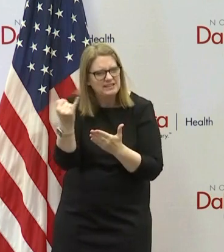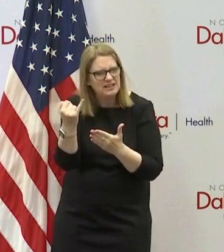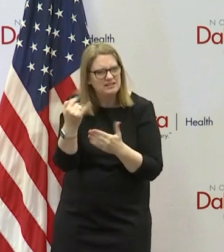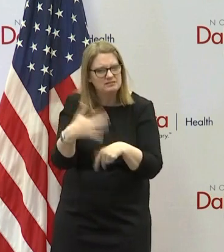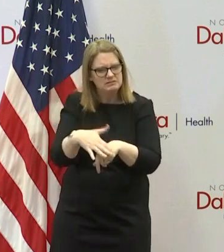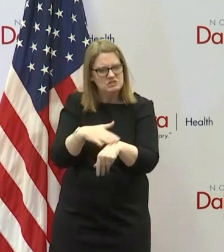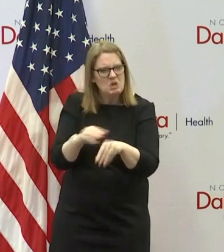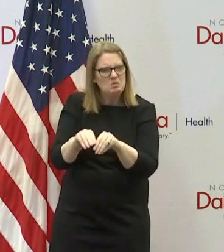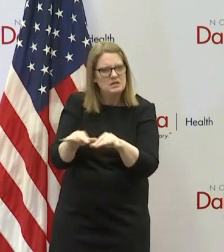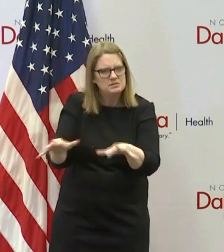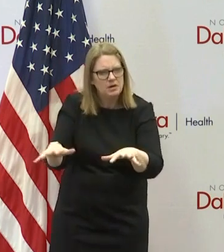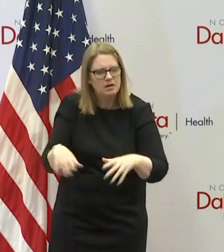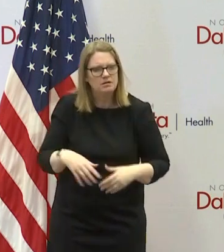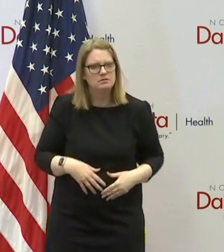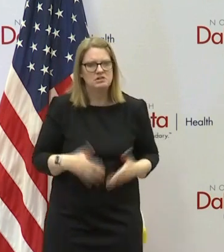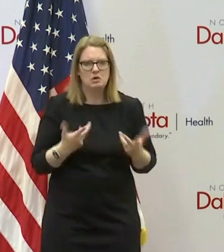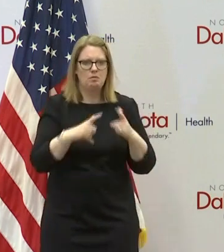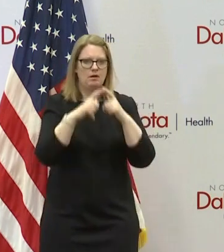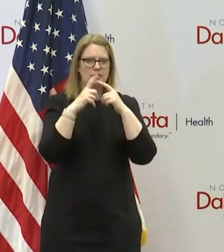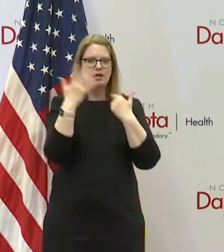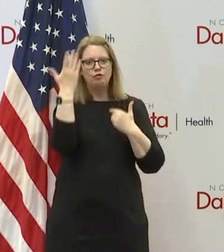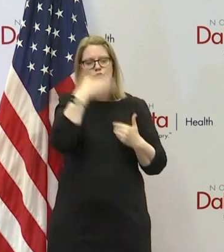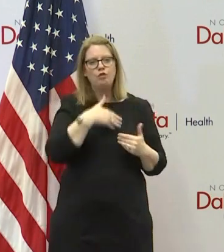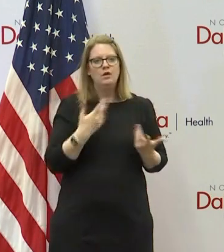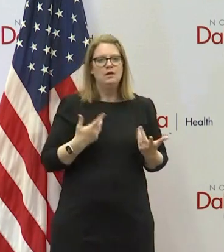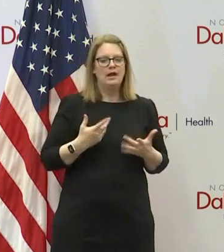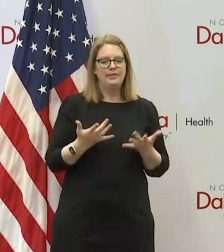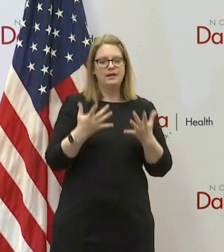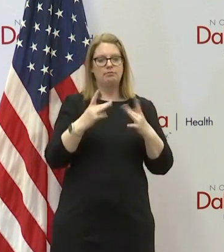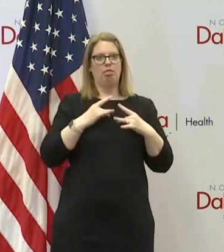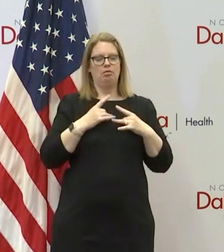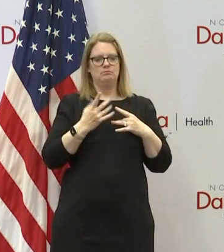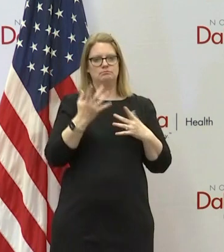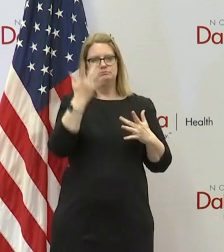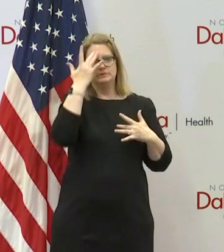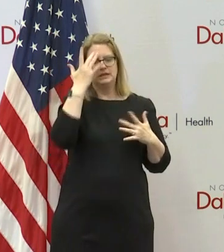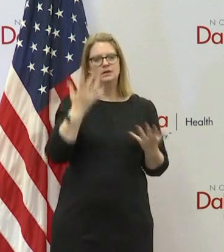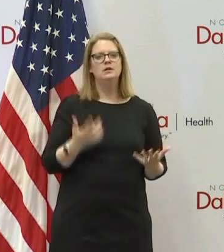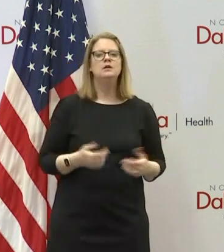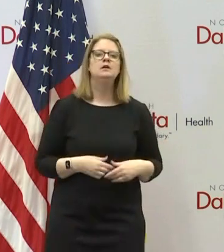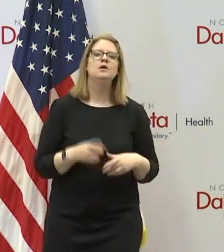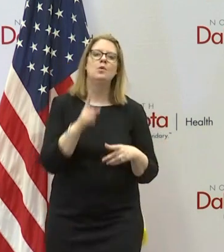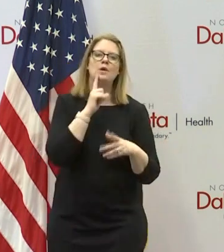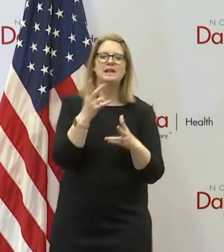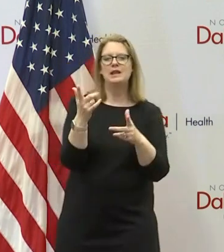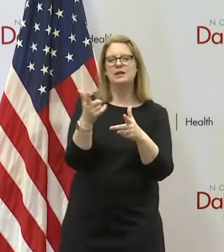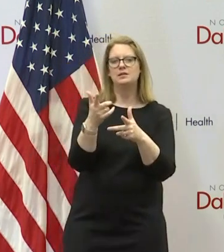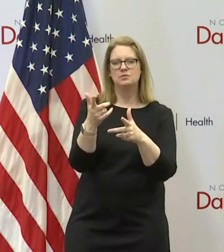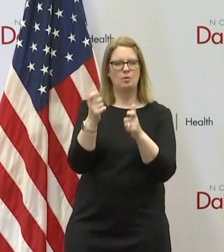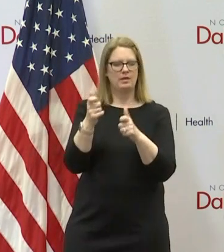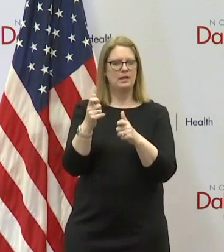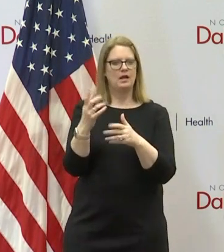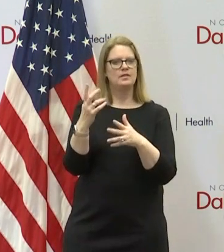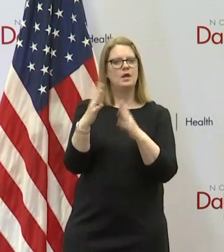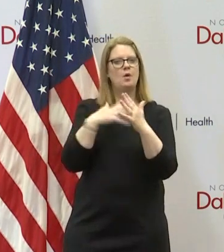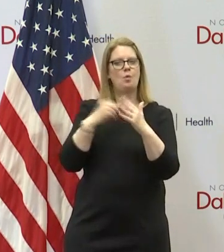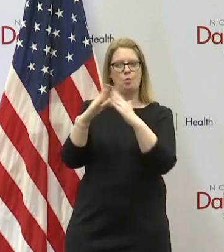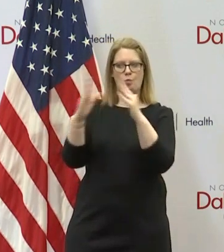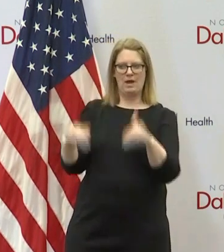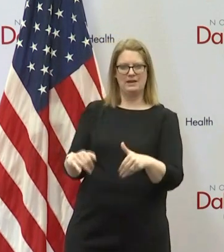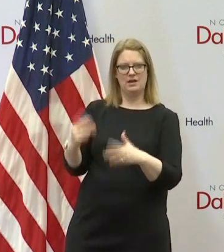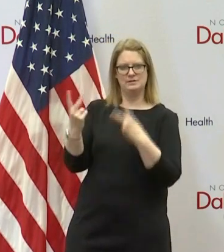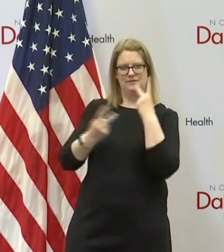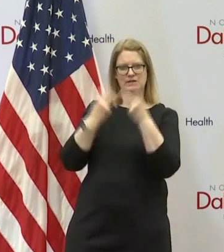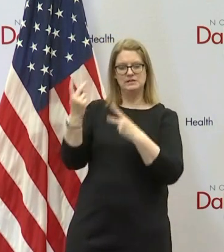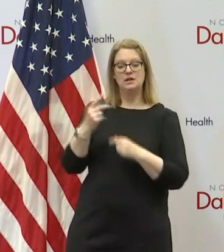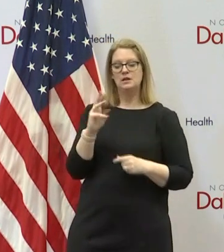you from catching it. Quickly on the White House visit, yesterday, Commerce Secretary Michelle Comer and I had